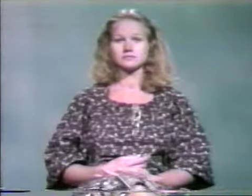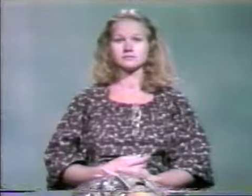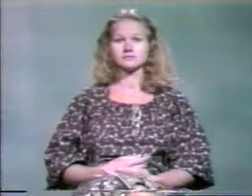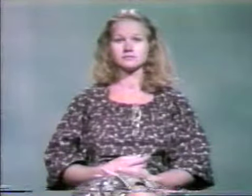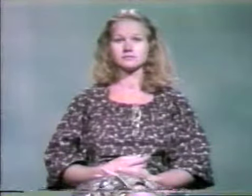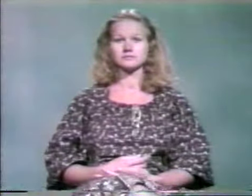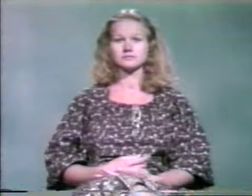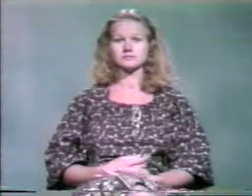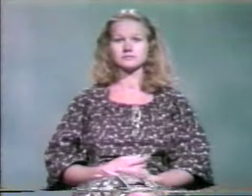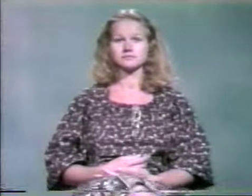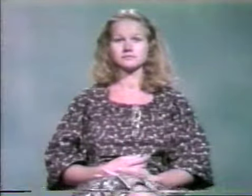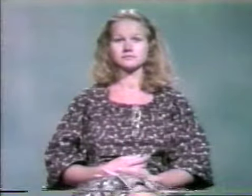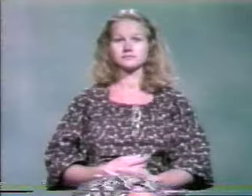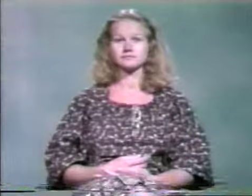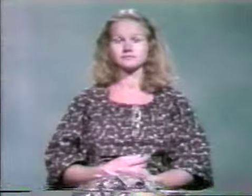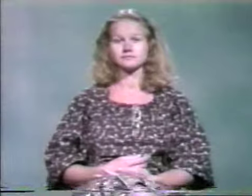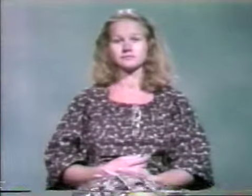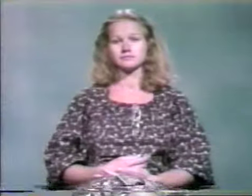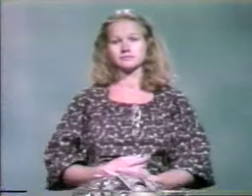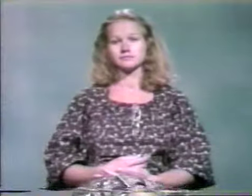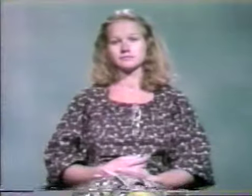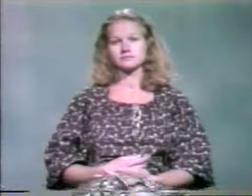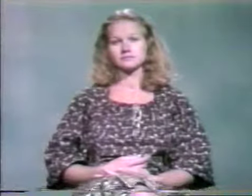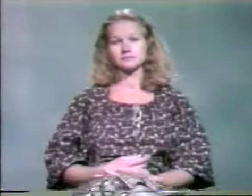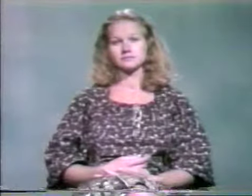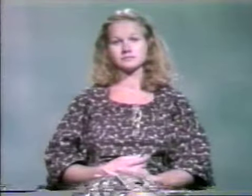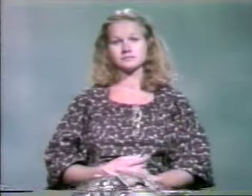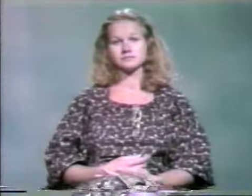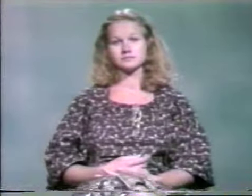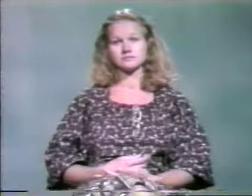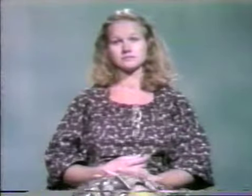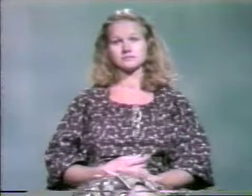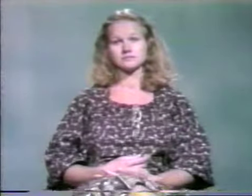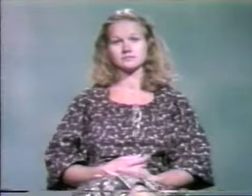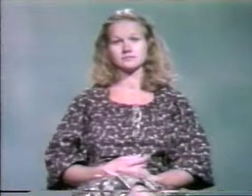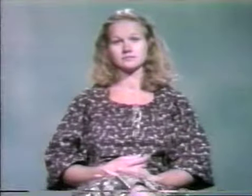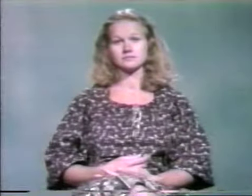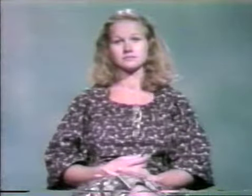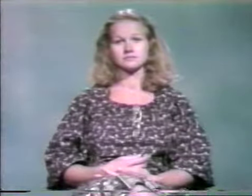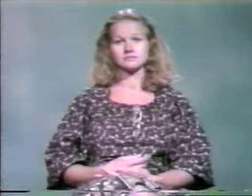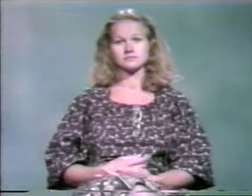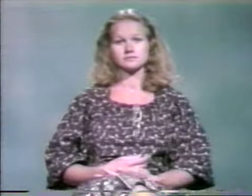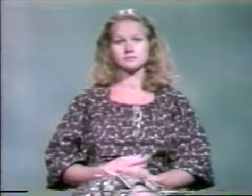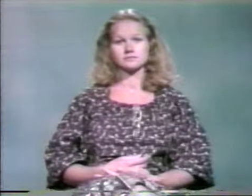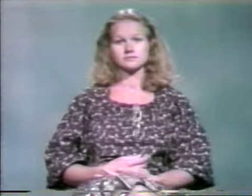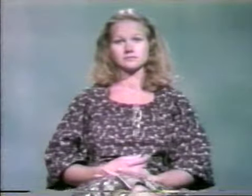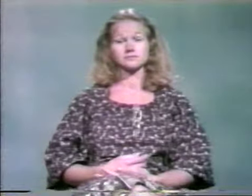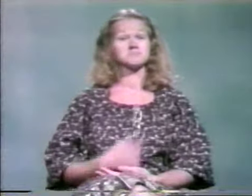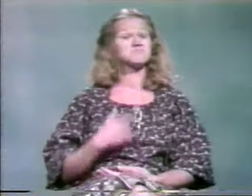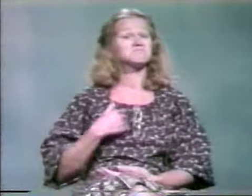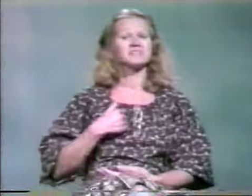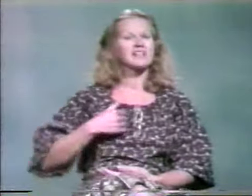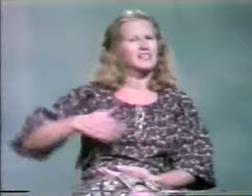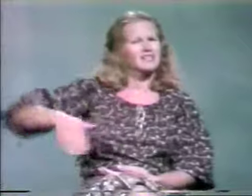herself, and then she quotes herself as saying, "Not yet, but there is a problem with rain."